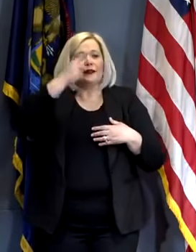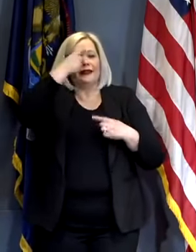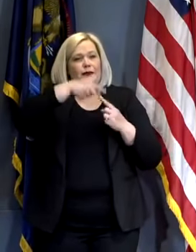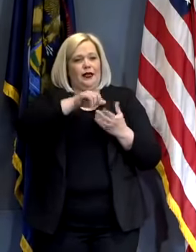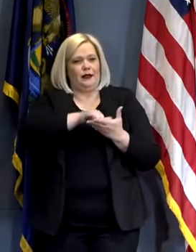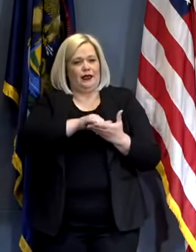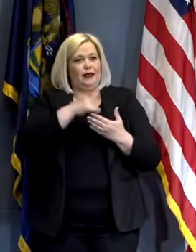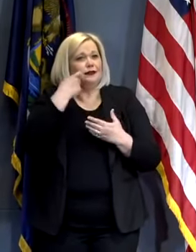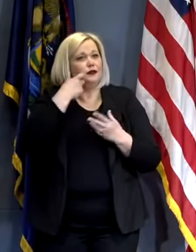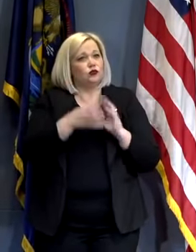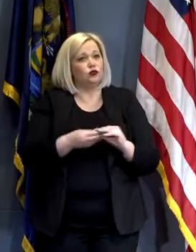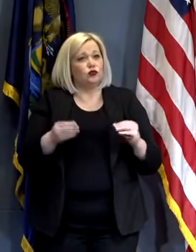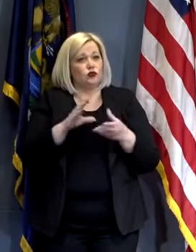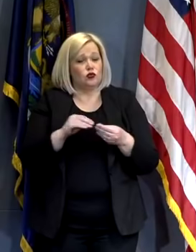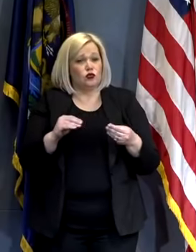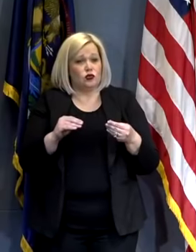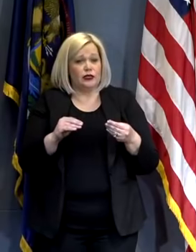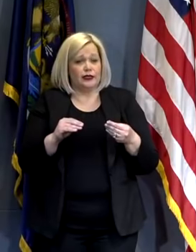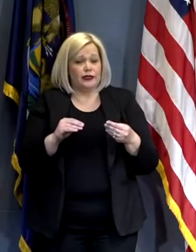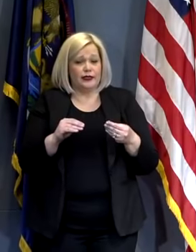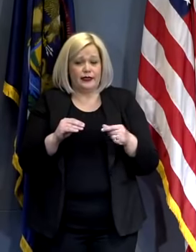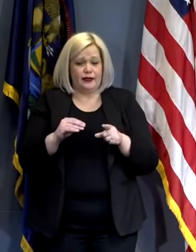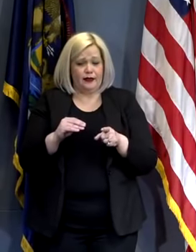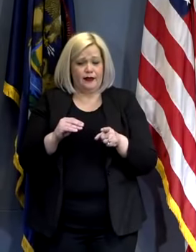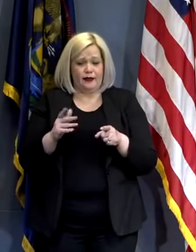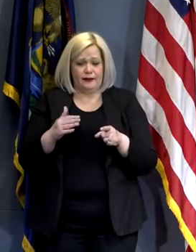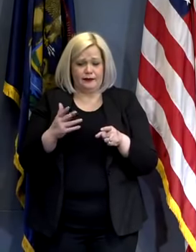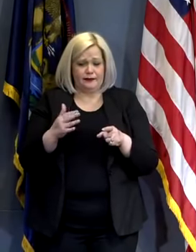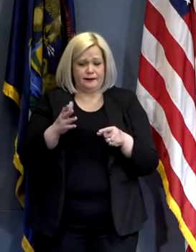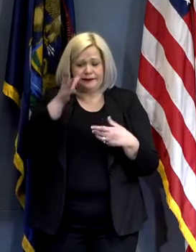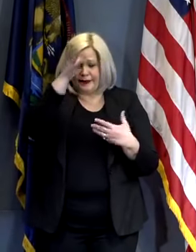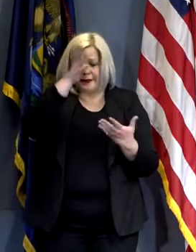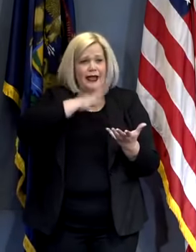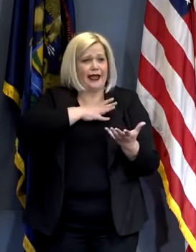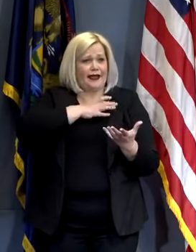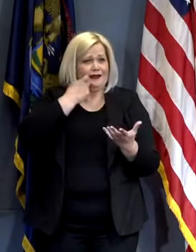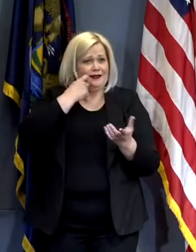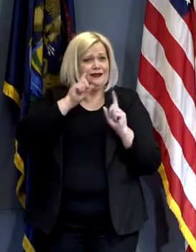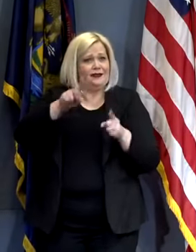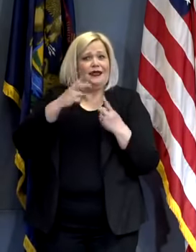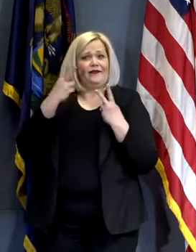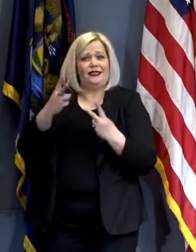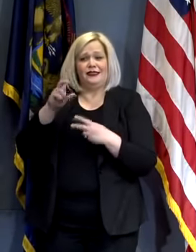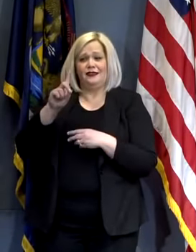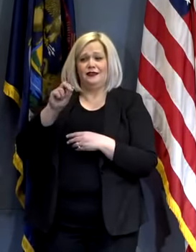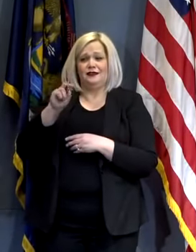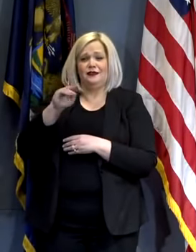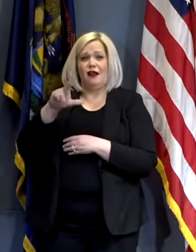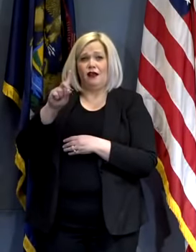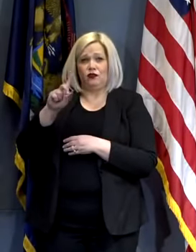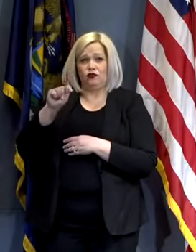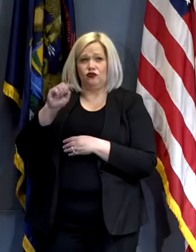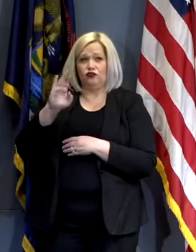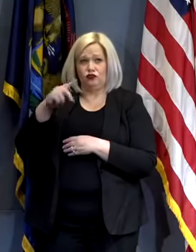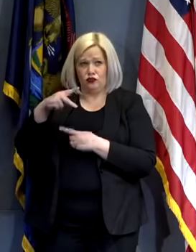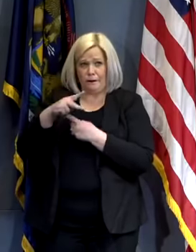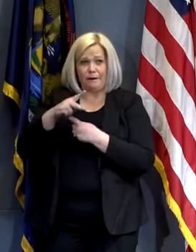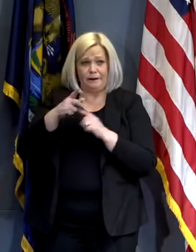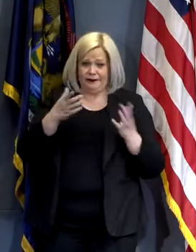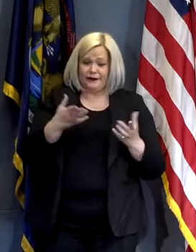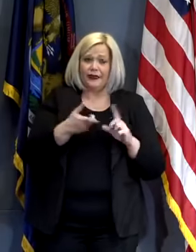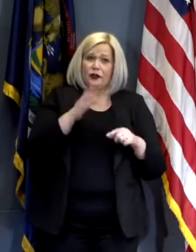was a story recently of a man who went to go visit Donald Trump, a guy from Michigan, who said that the only